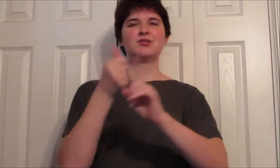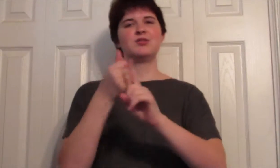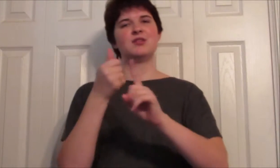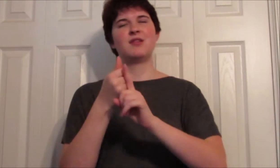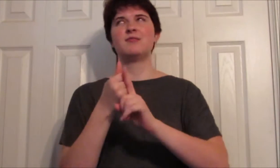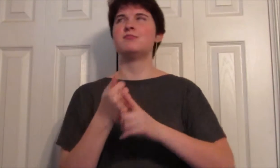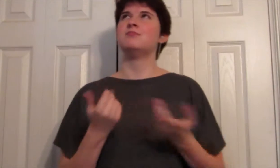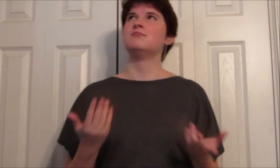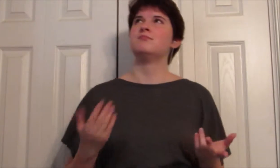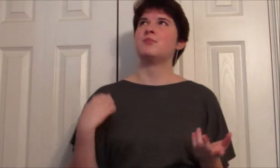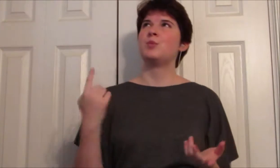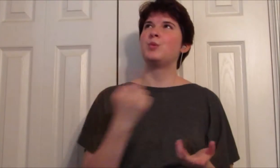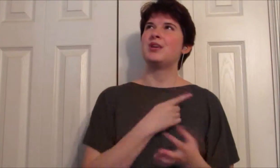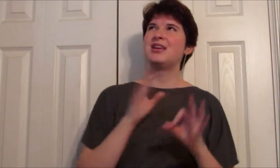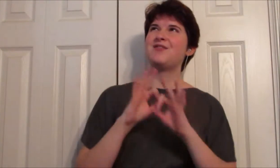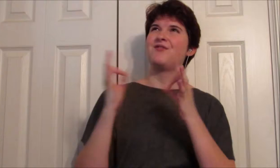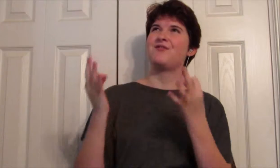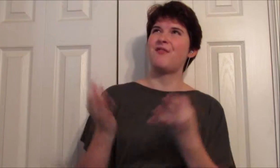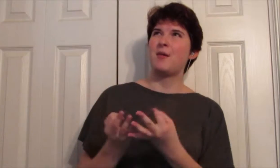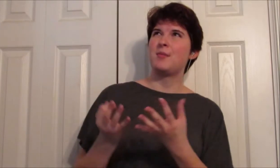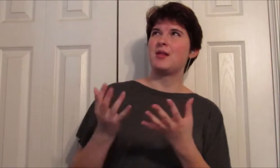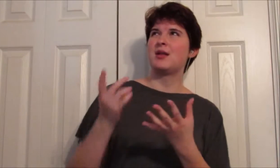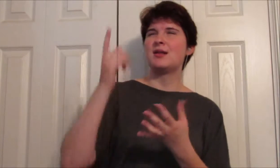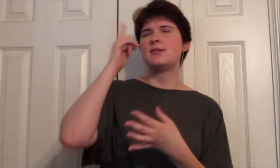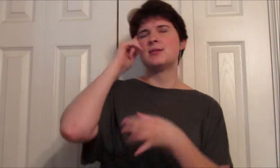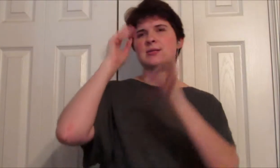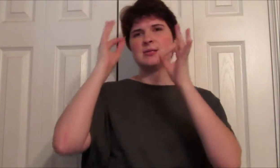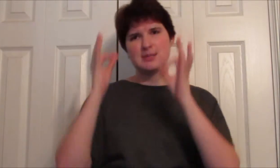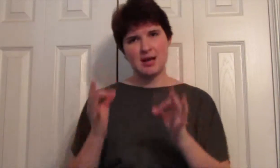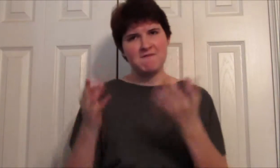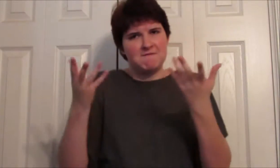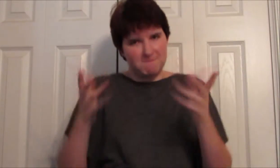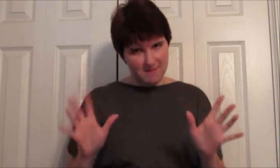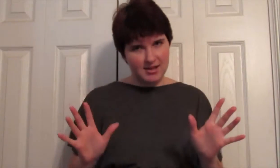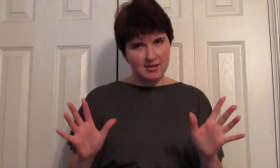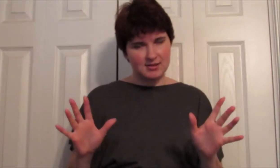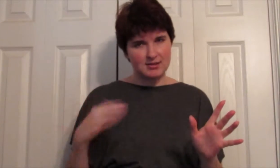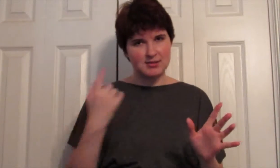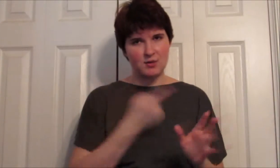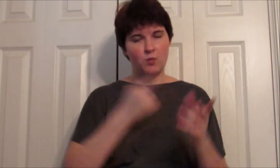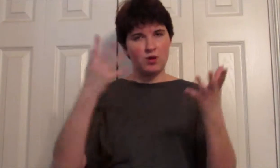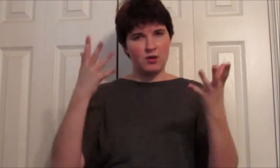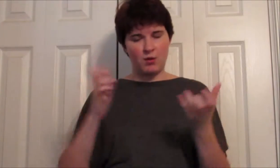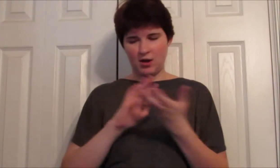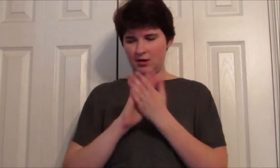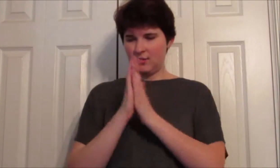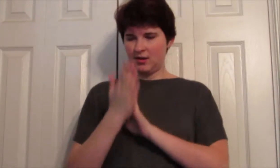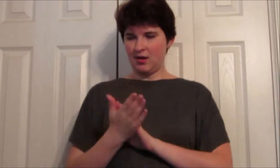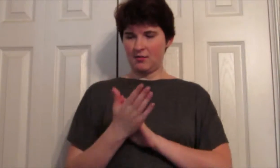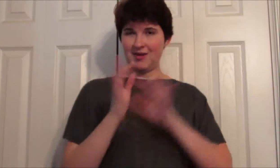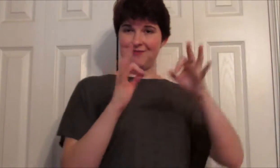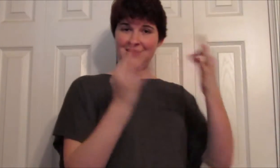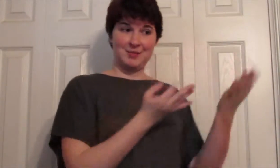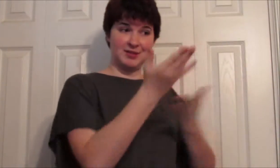yourself, have we as a family ever really decided that we would be a serving